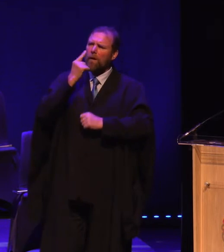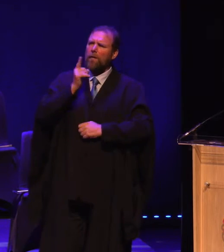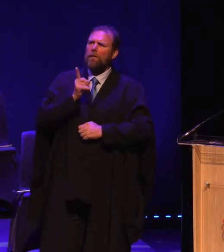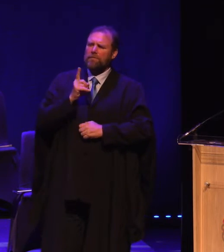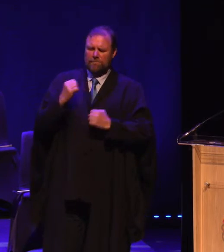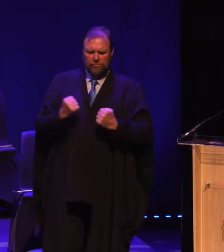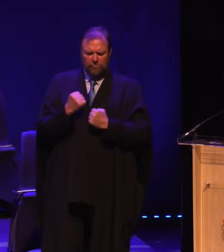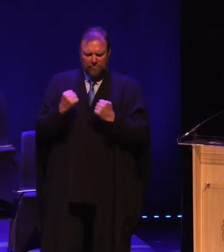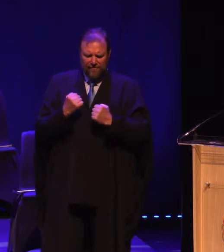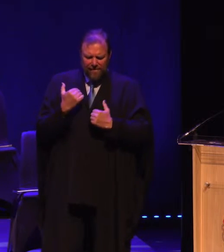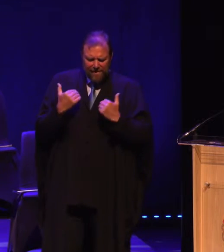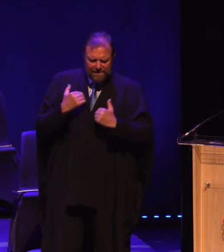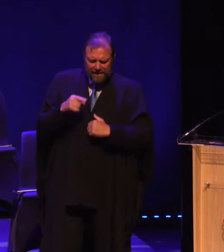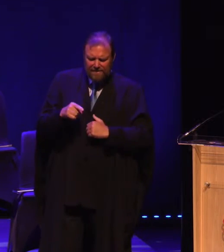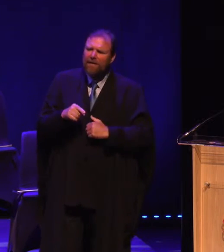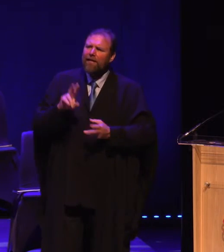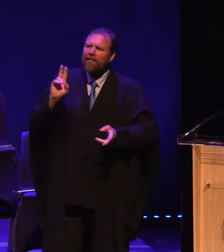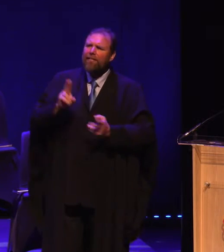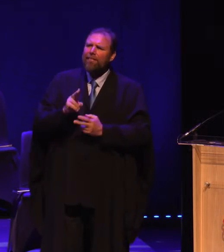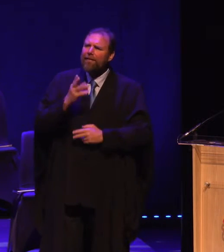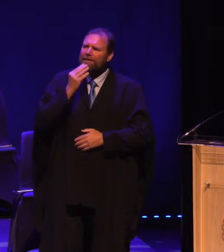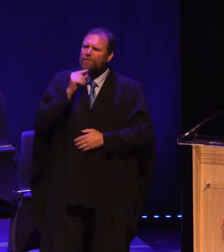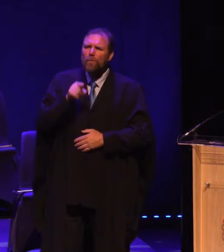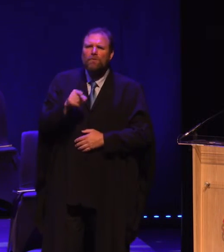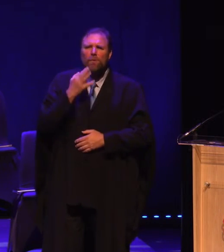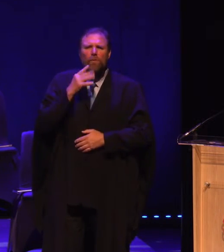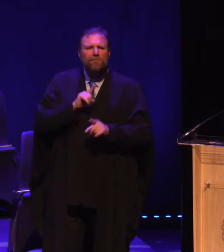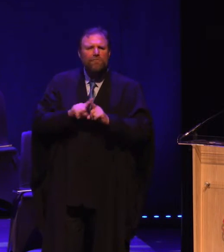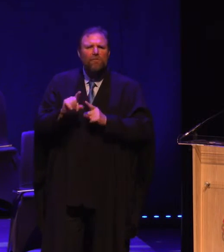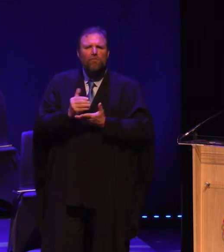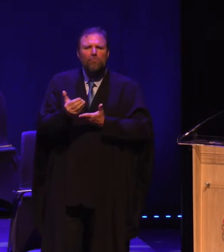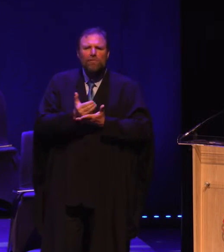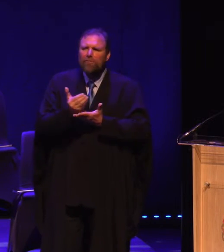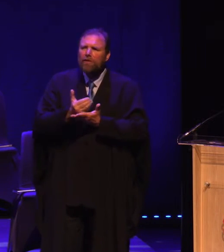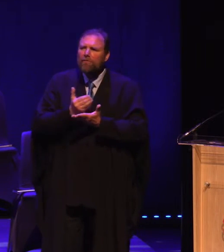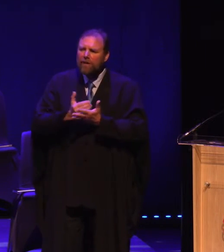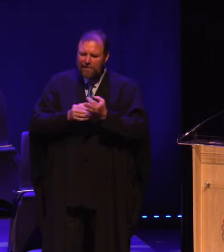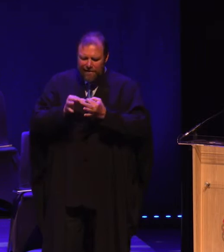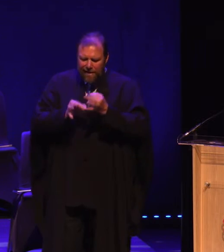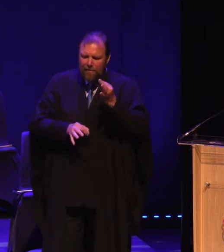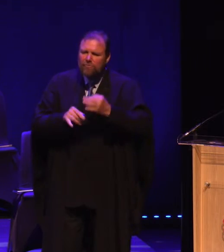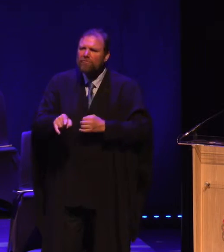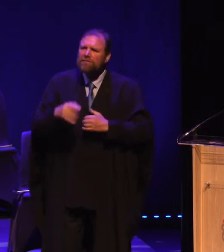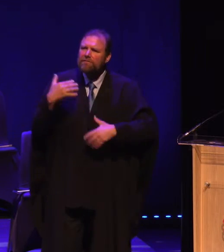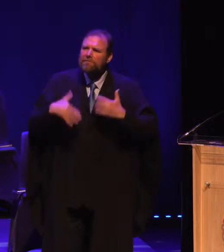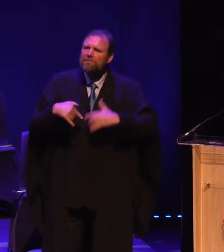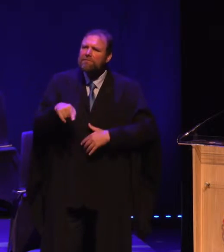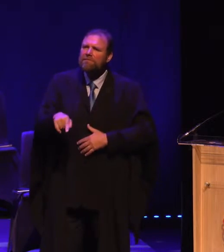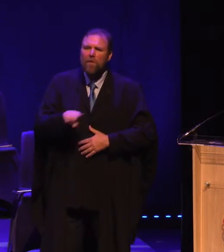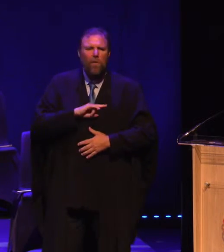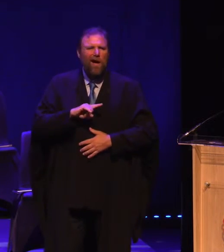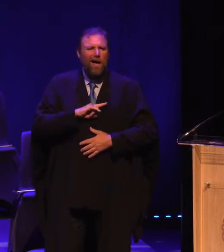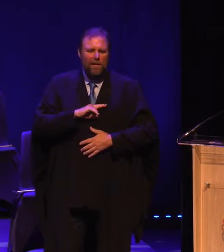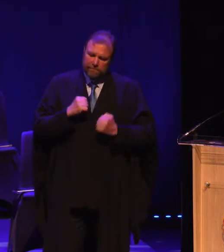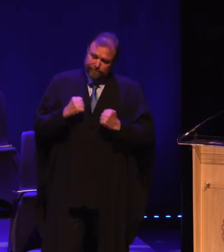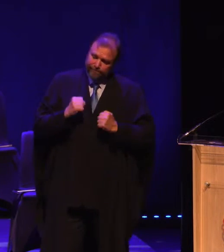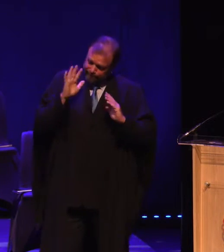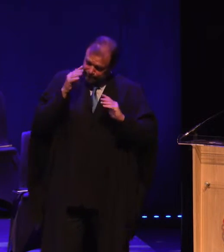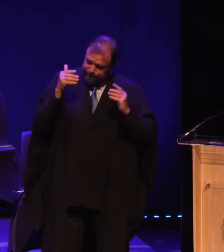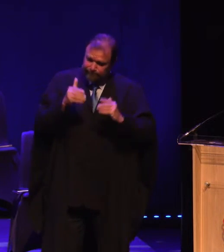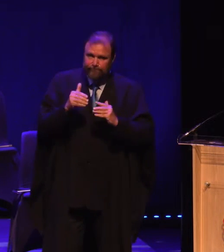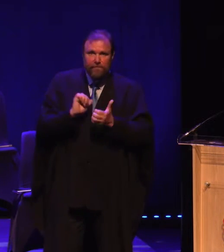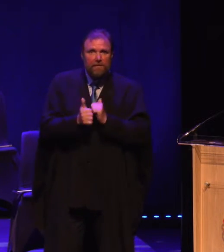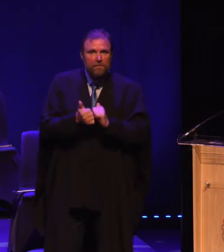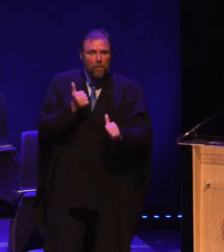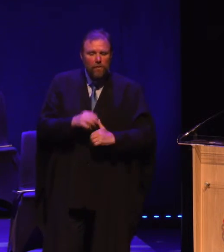that have been less commonly used when trying to protect the hamstring muscles from injury in the demands of intense team sports.